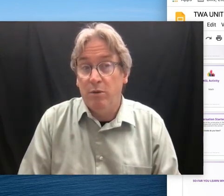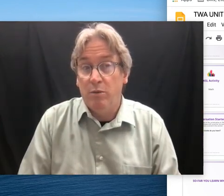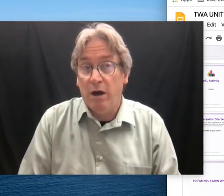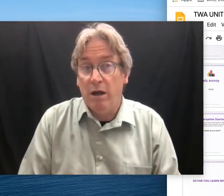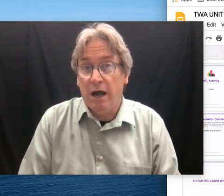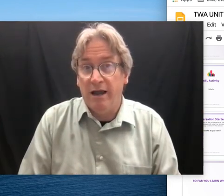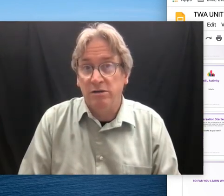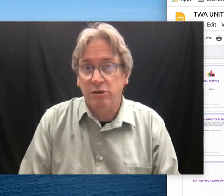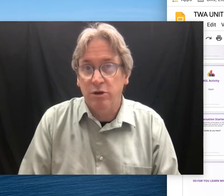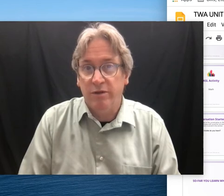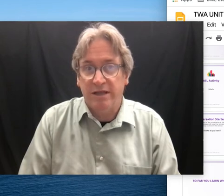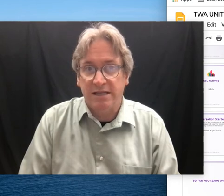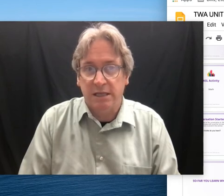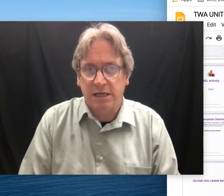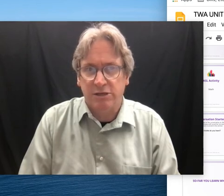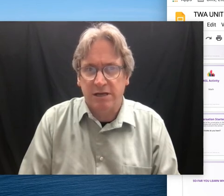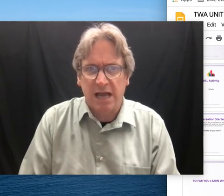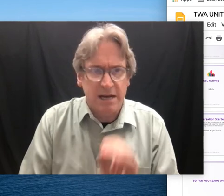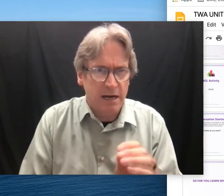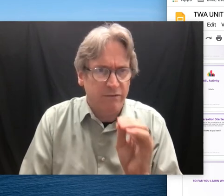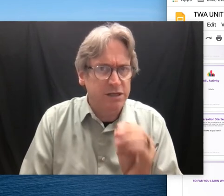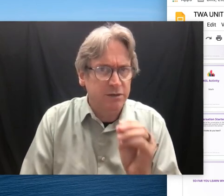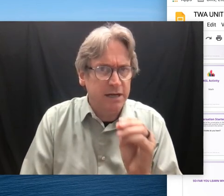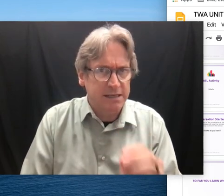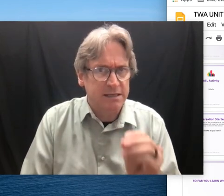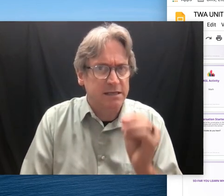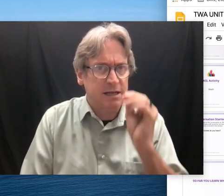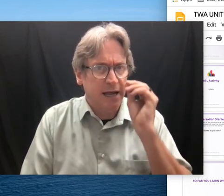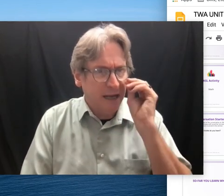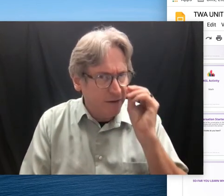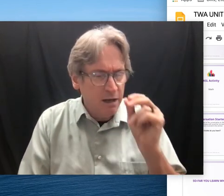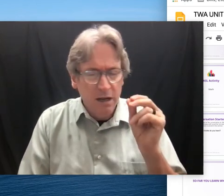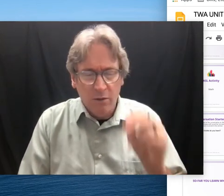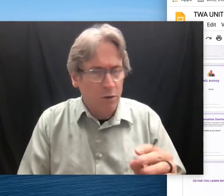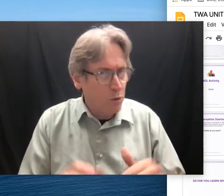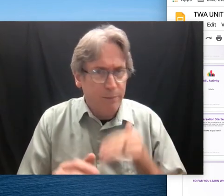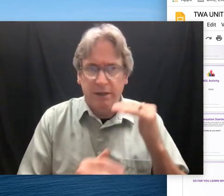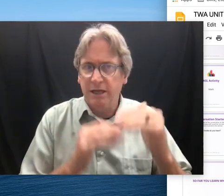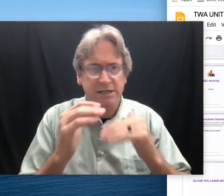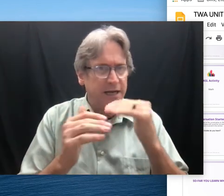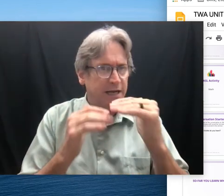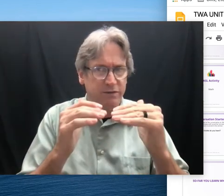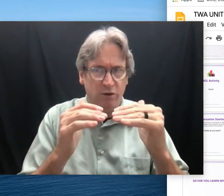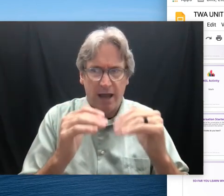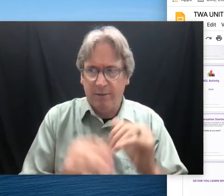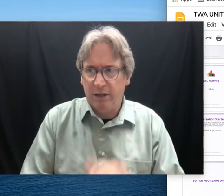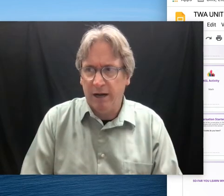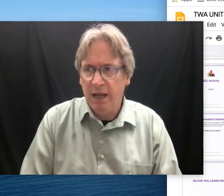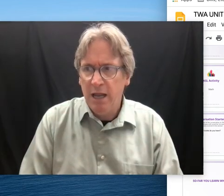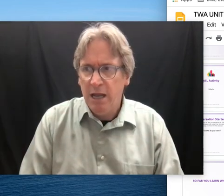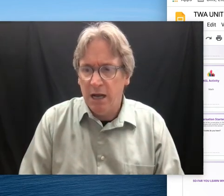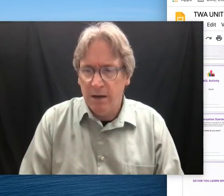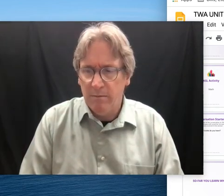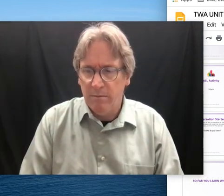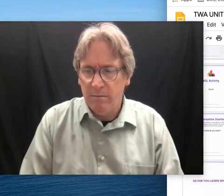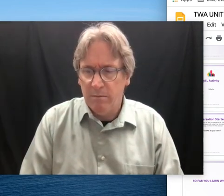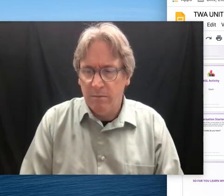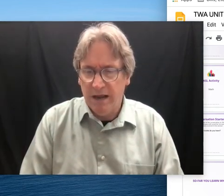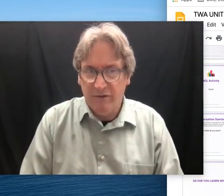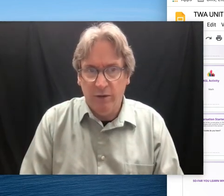But I also know that that's a lot of stress, and not every student has access to that. Even we're building a sign language vocabulary.